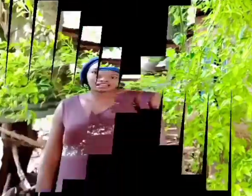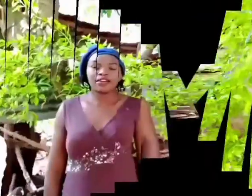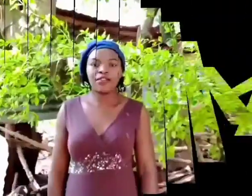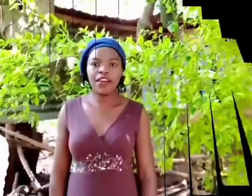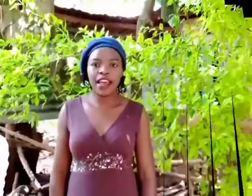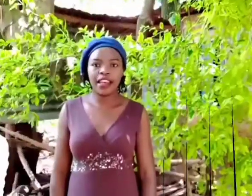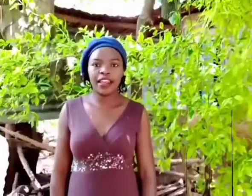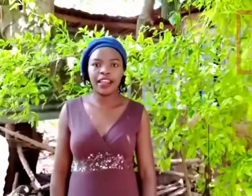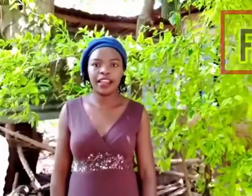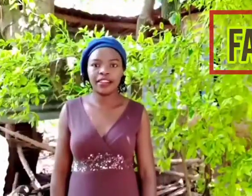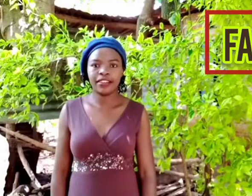Far.